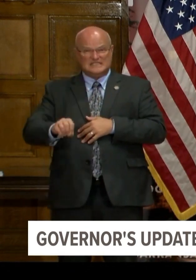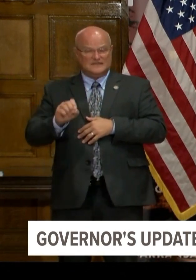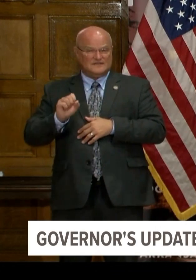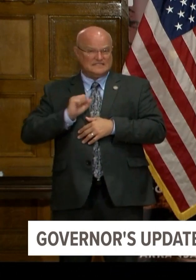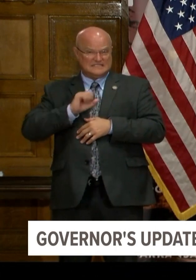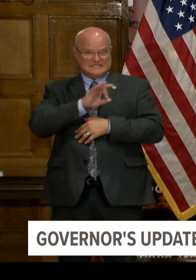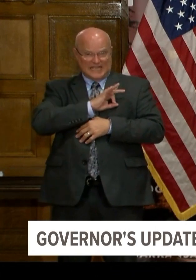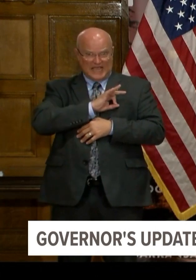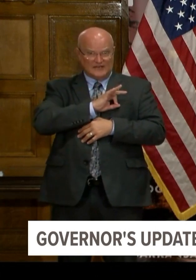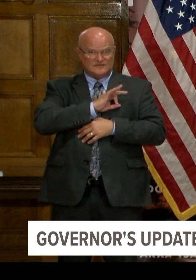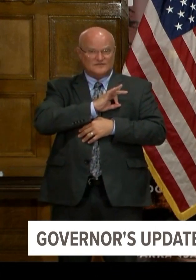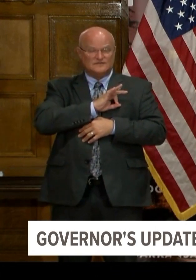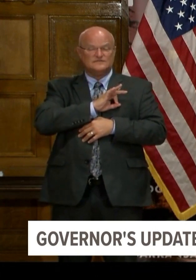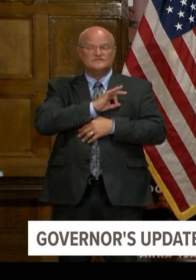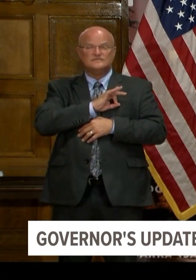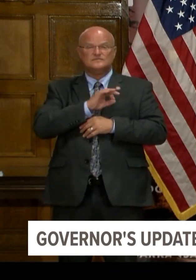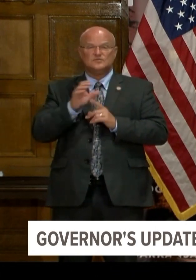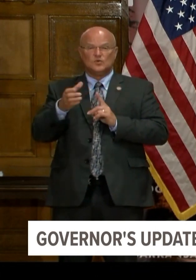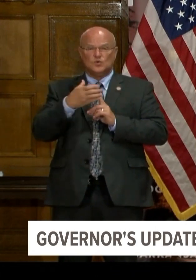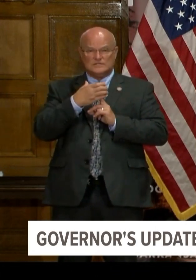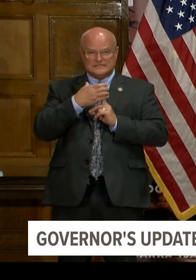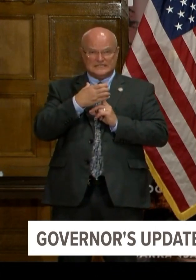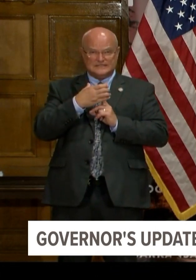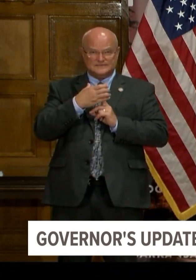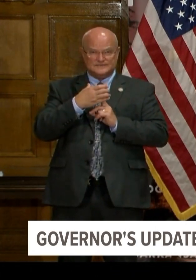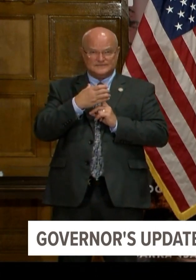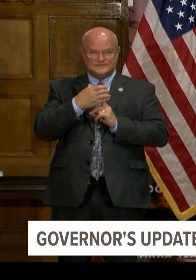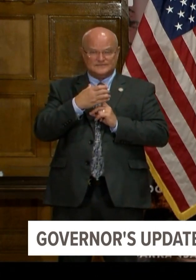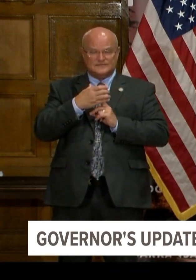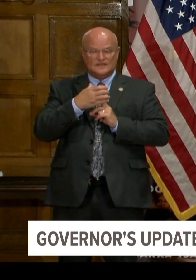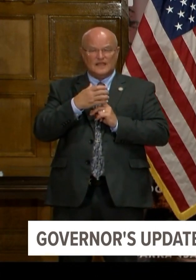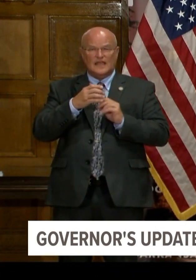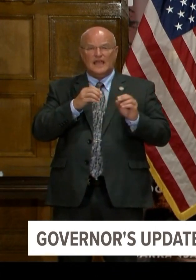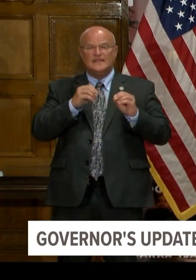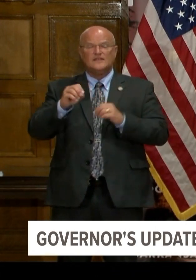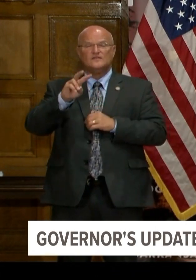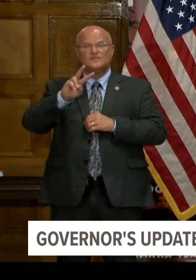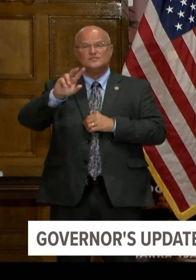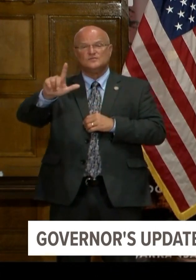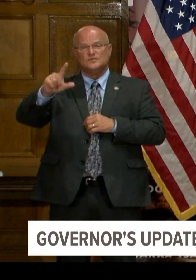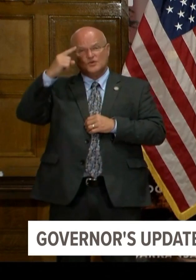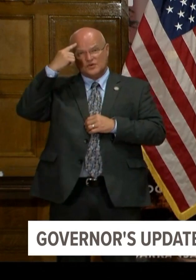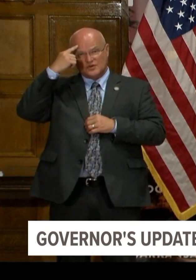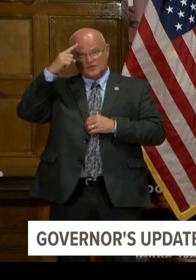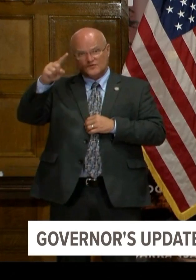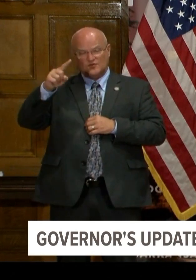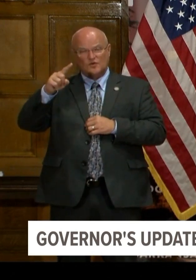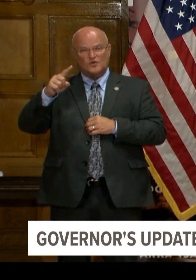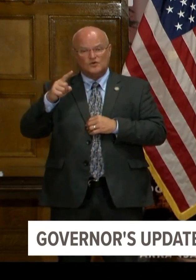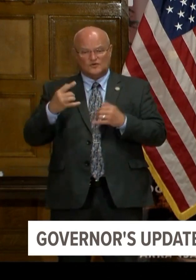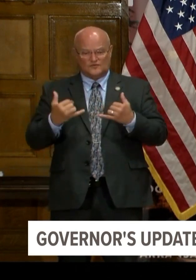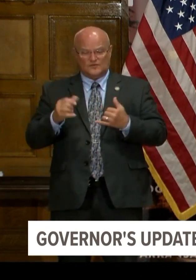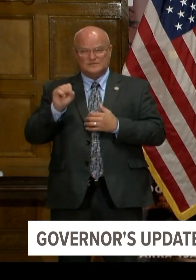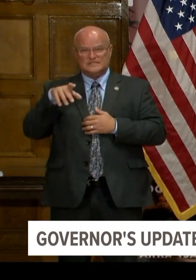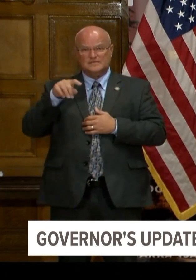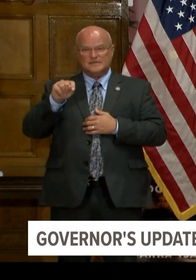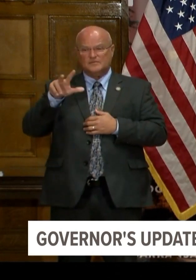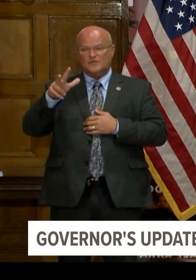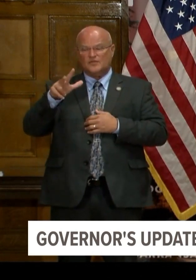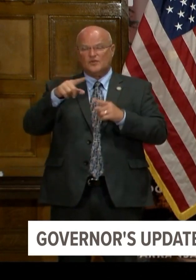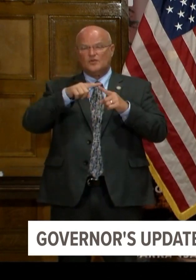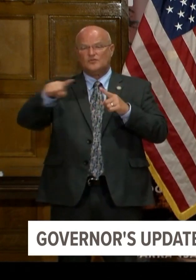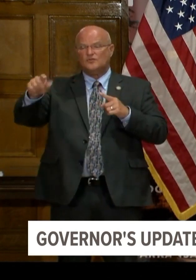elementary school have had to be quarantined, and they are moving to virtual for the period from September 3rd